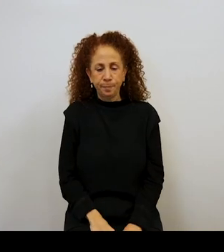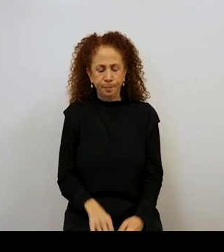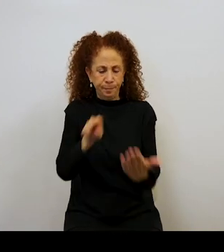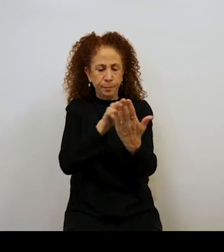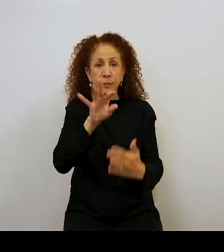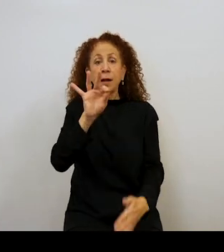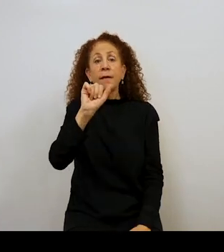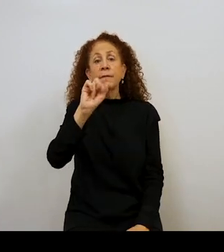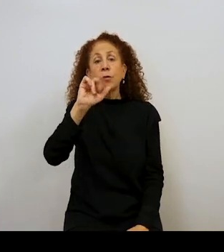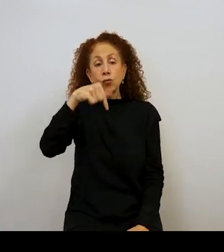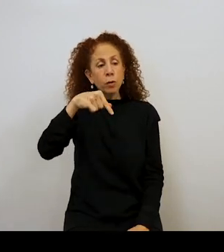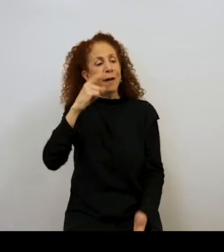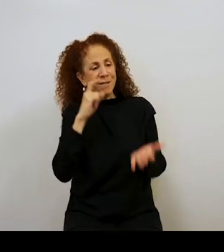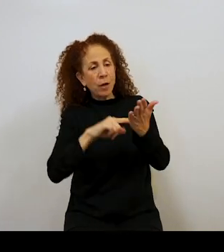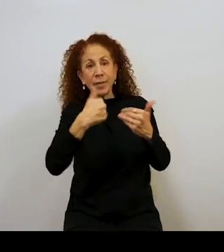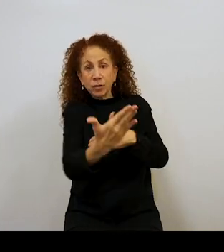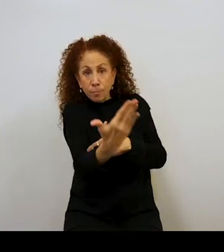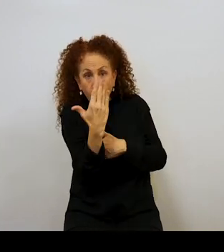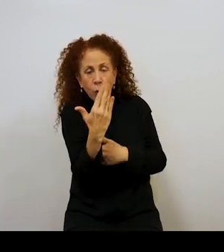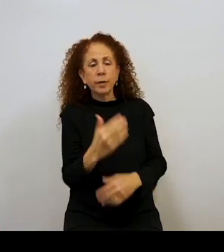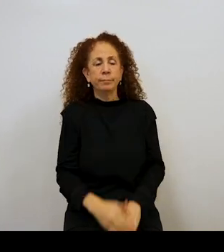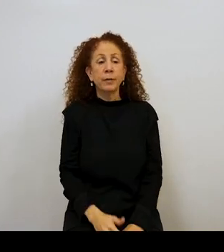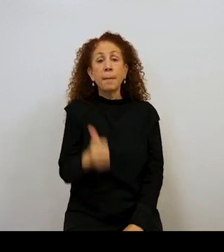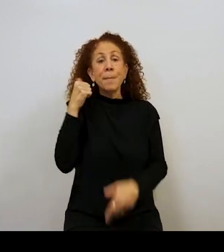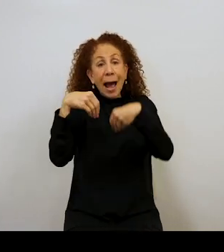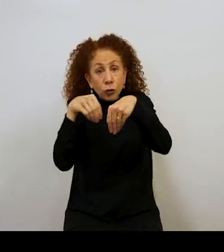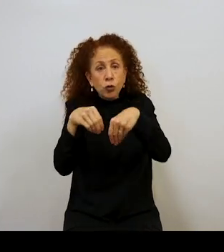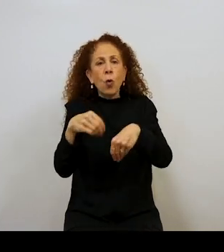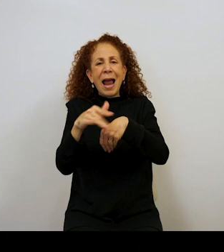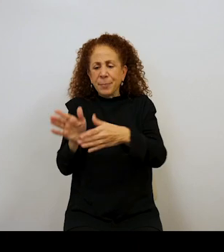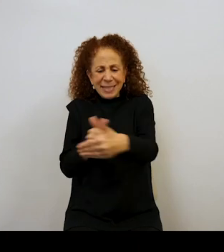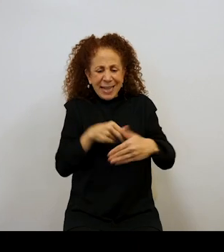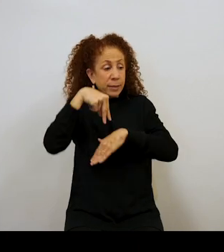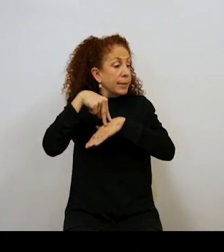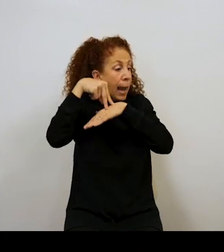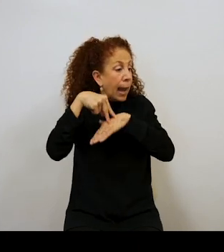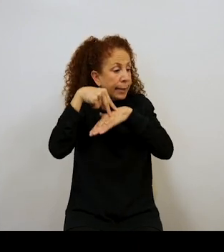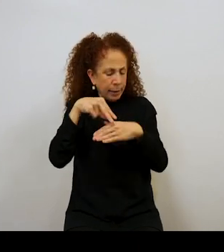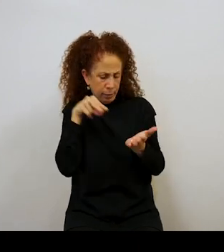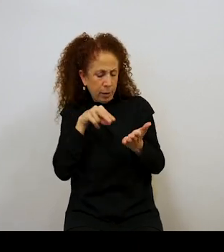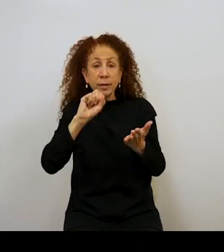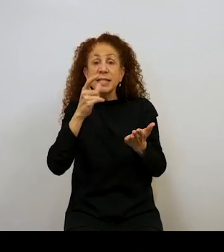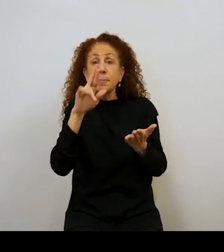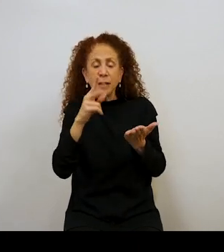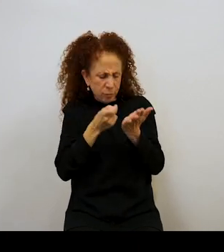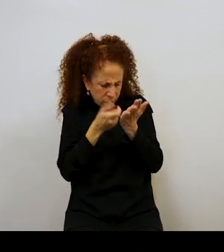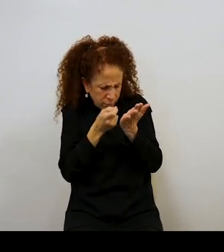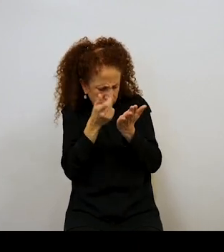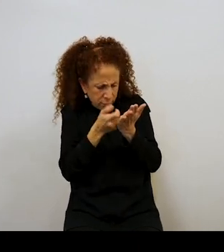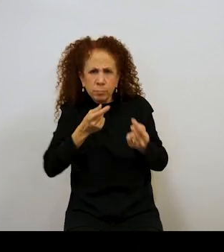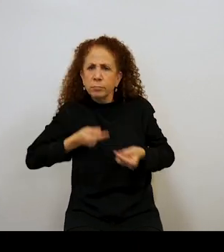Farouk found him the next morning, standing among empty crates around the back of the greengrocer's, trying to remove a splinter from his